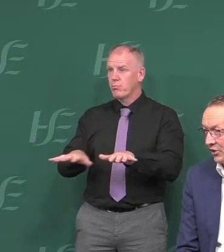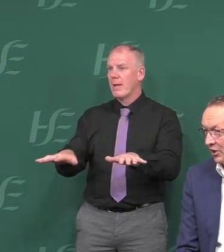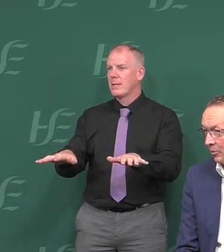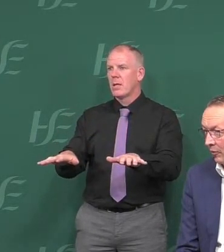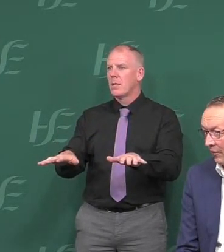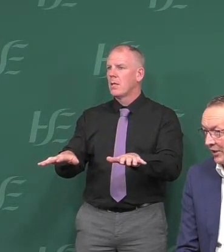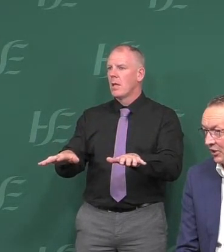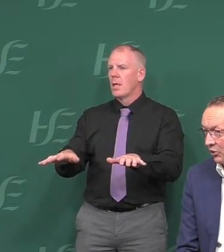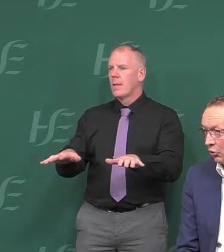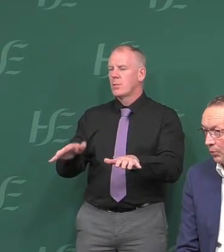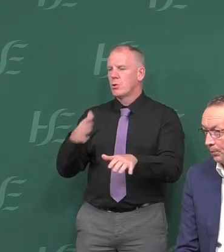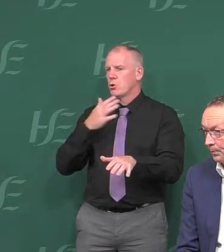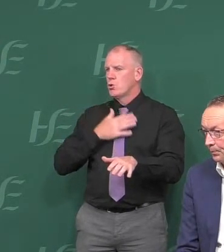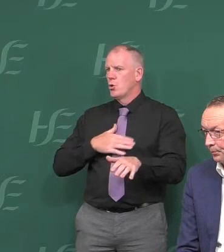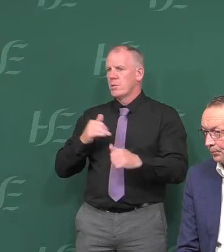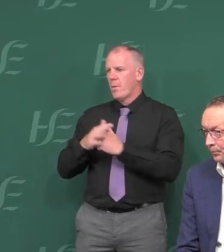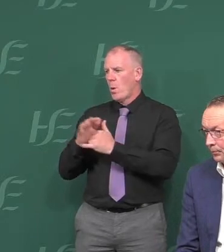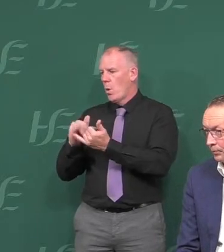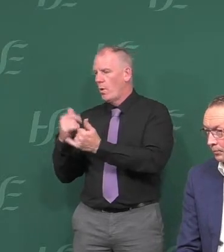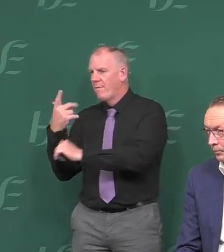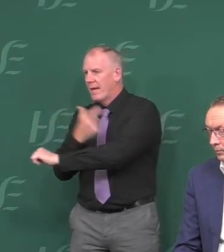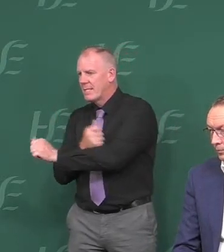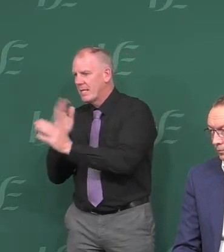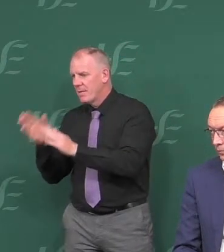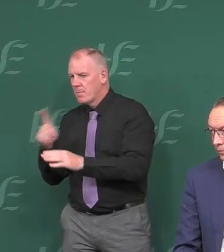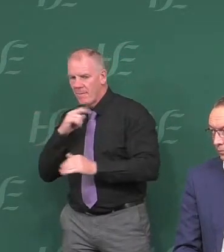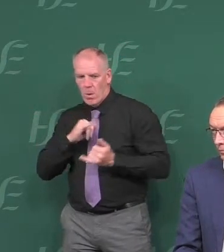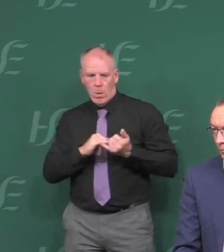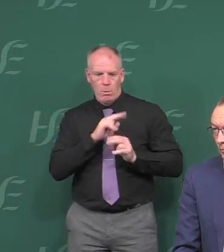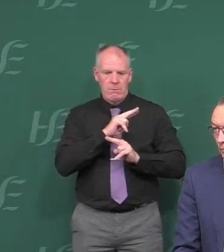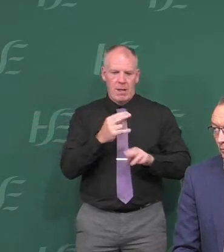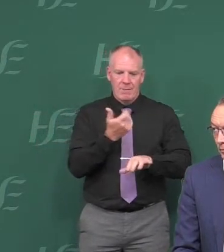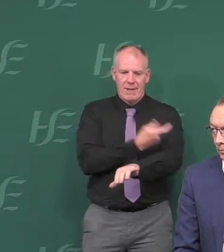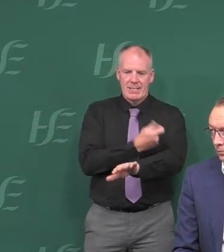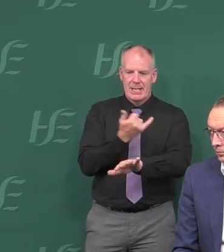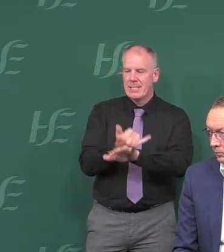for the unvaccinated, but for the vaccinated too. Yes, yeah.